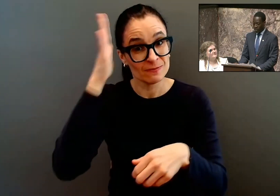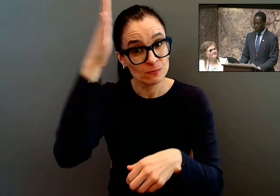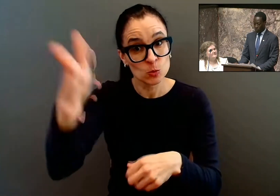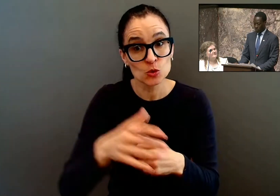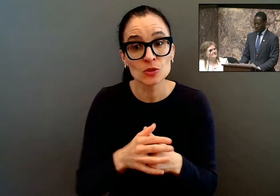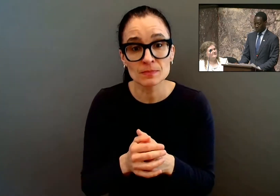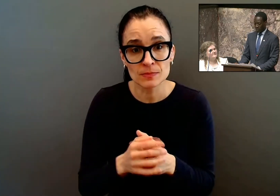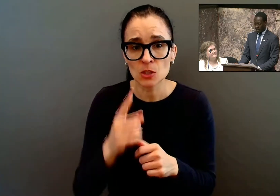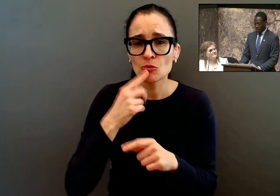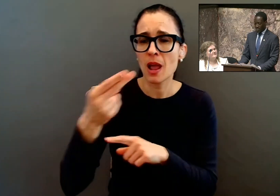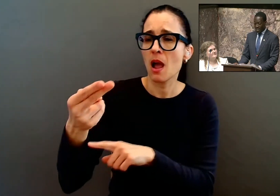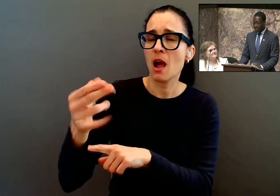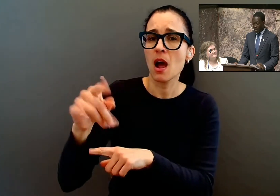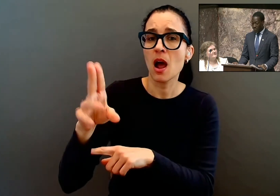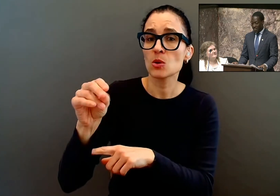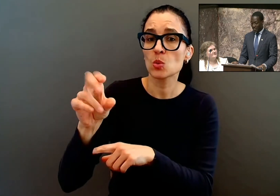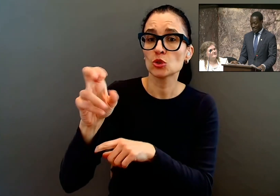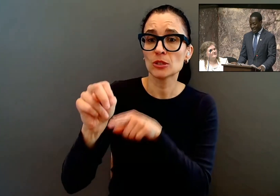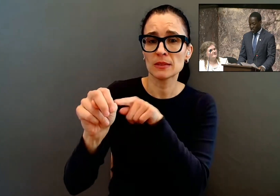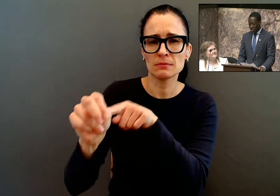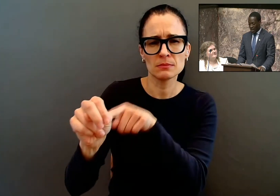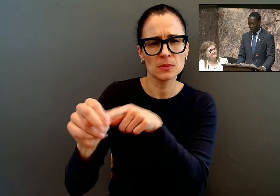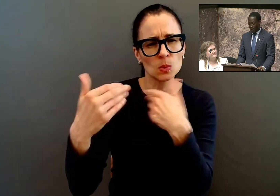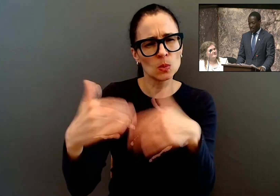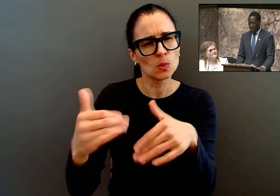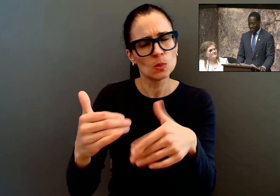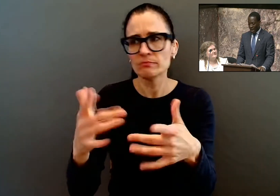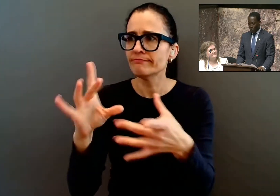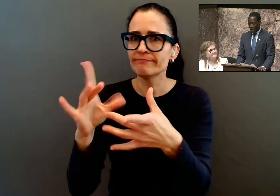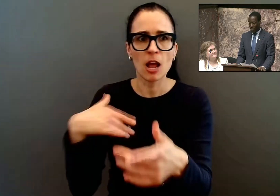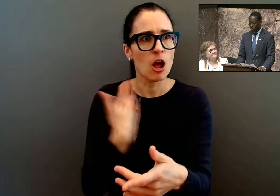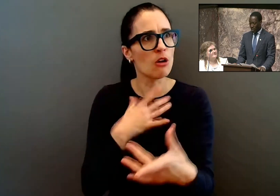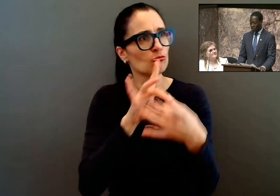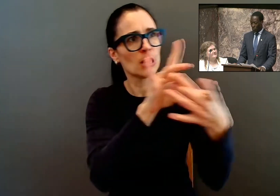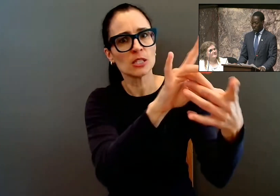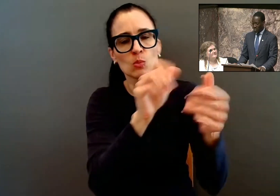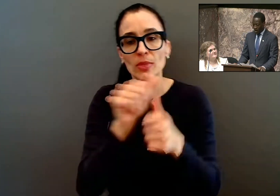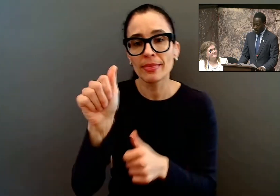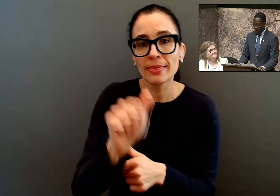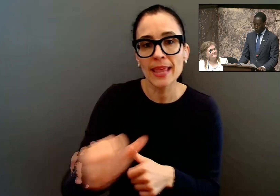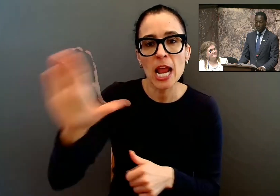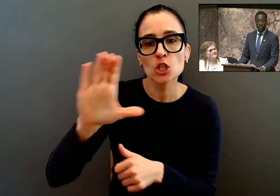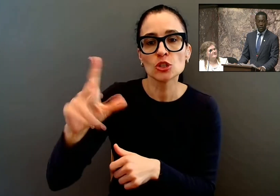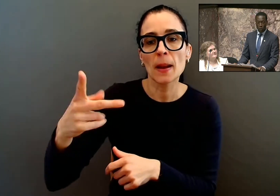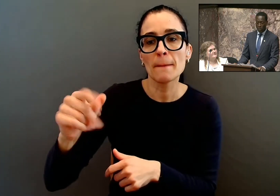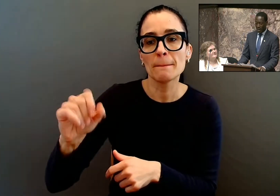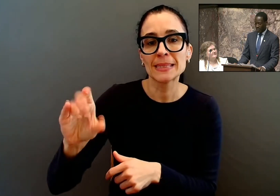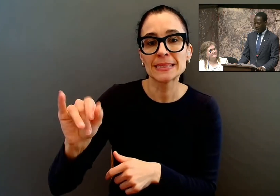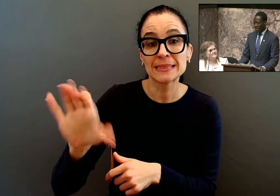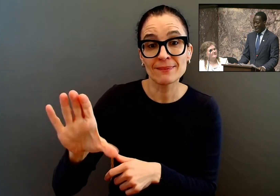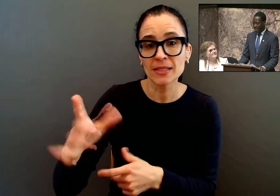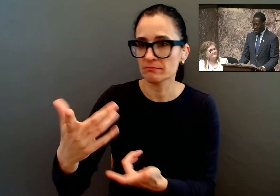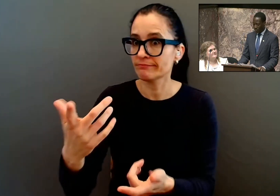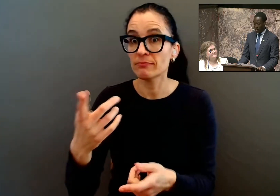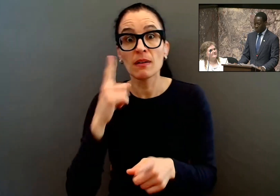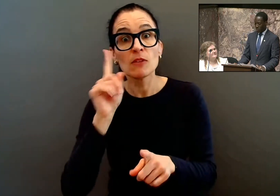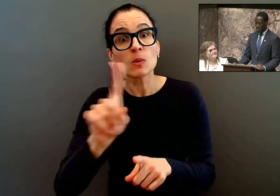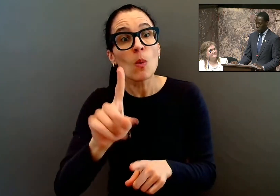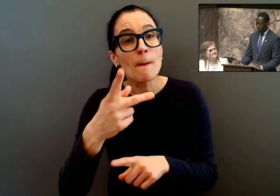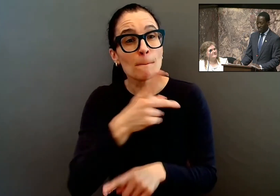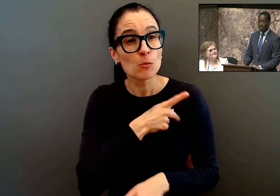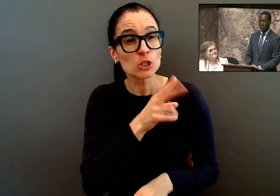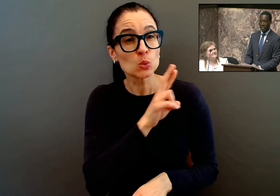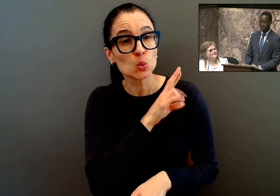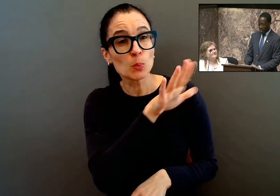of Prince Rupert. Thanks to companies like H-Tech, that path runs through Nanaimo, the Lower Mainland, and every